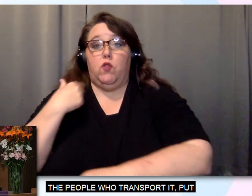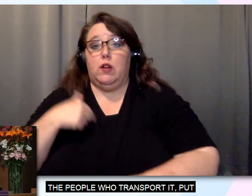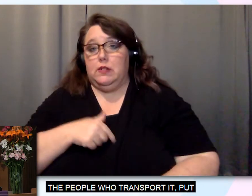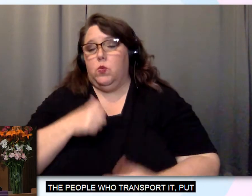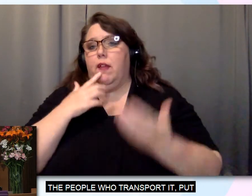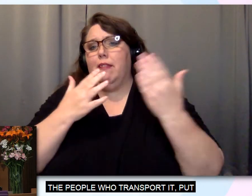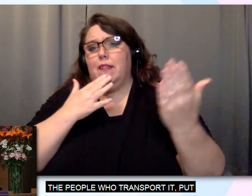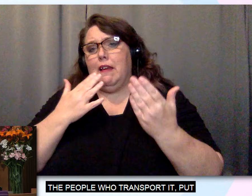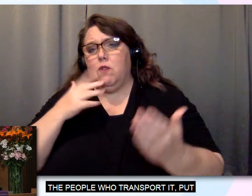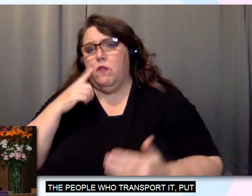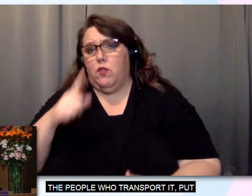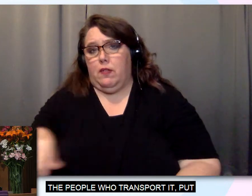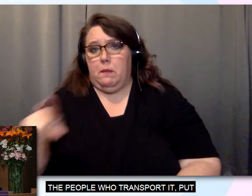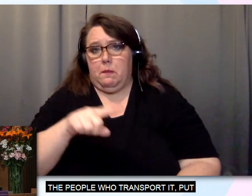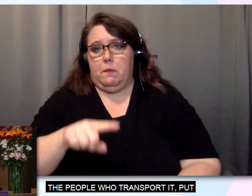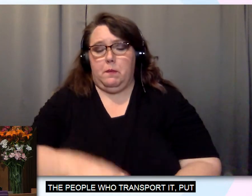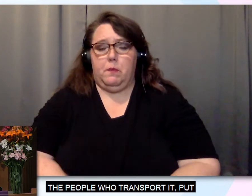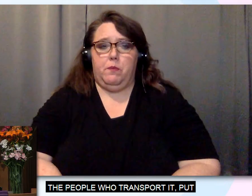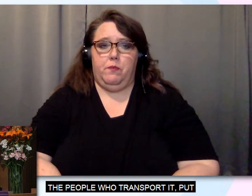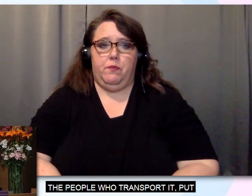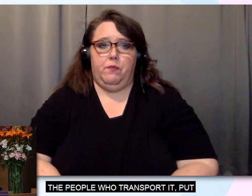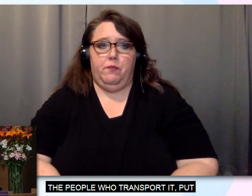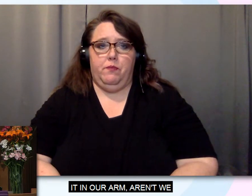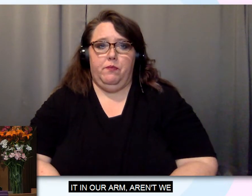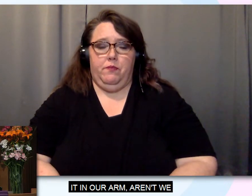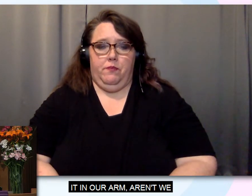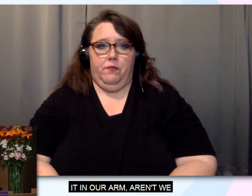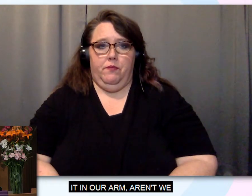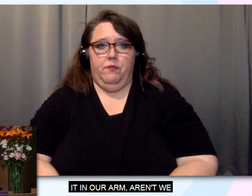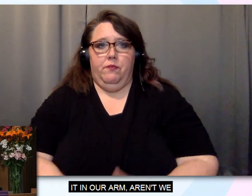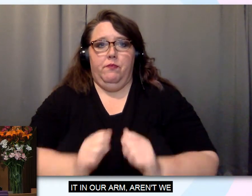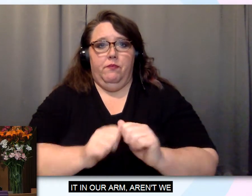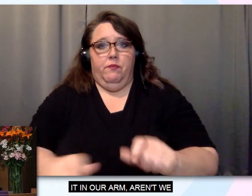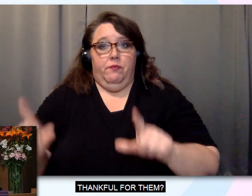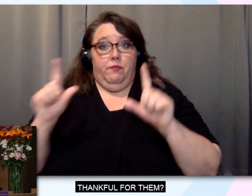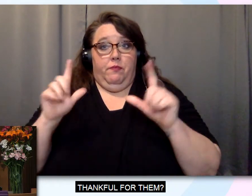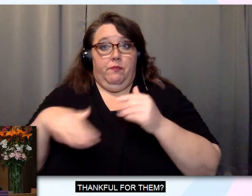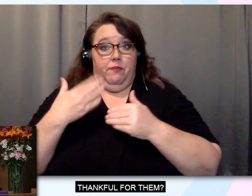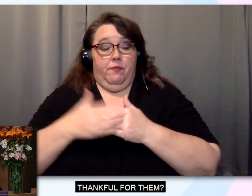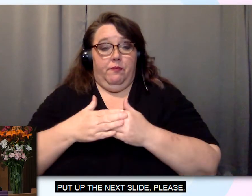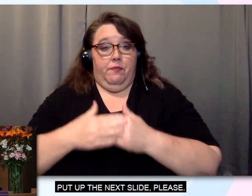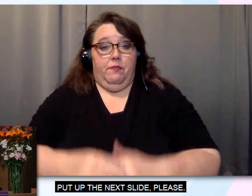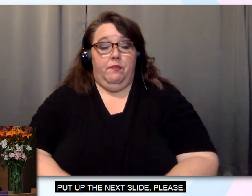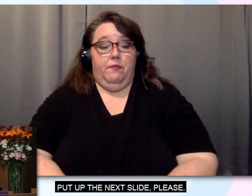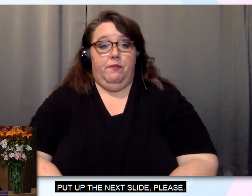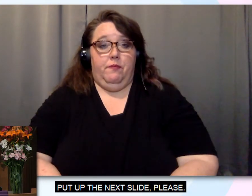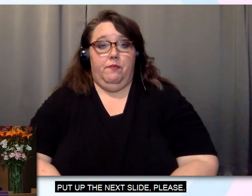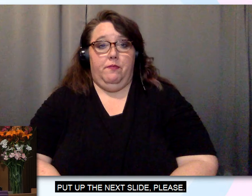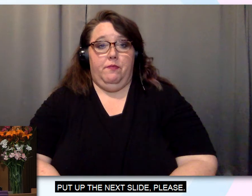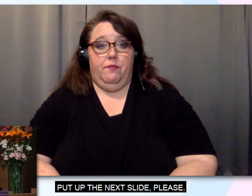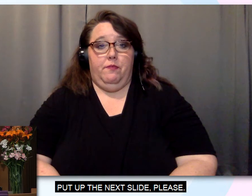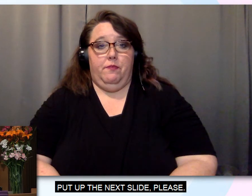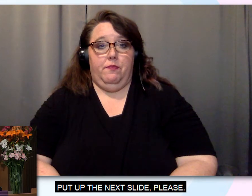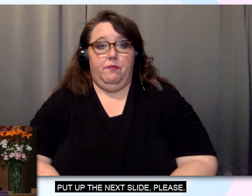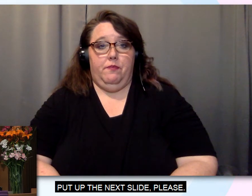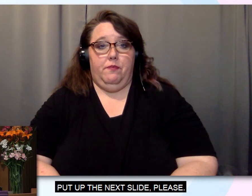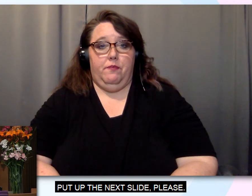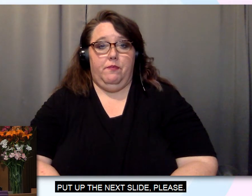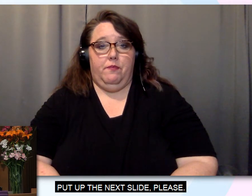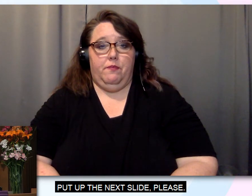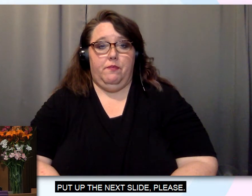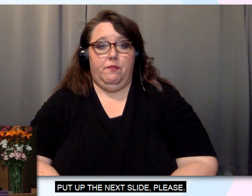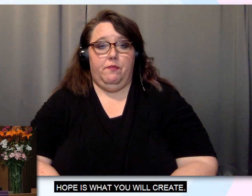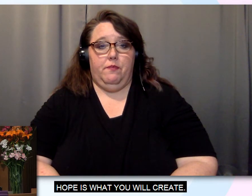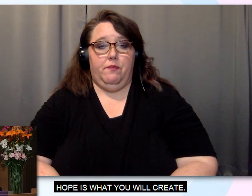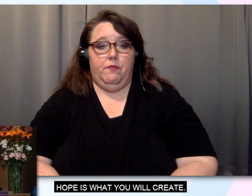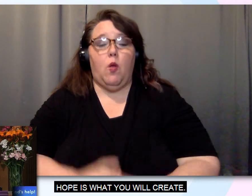arm. Aren't we thankful for them? Put up the next slide, please. Hope is what you